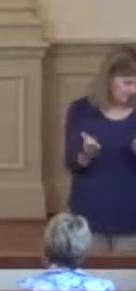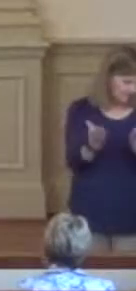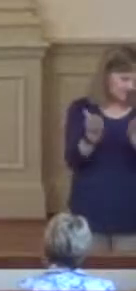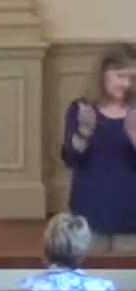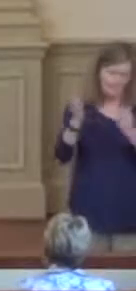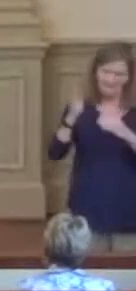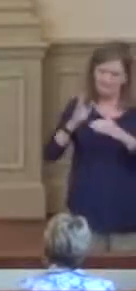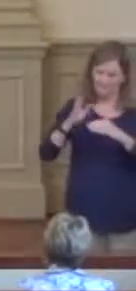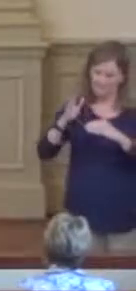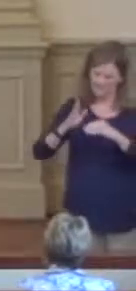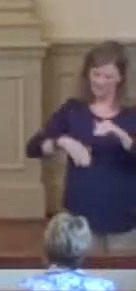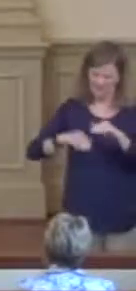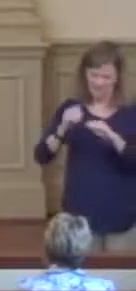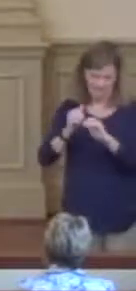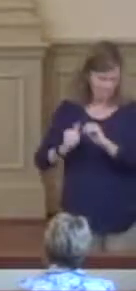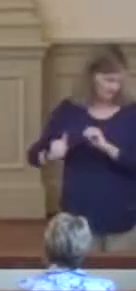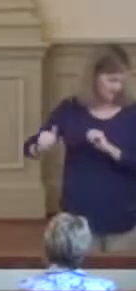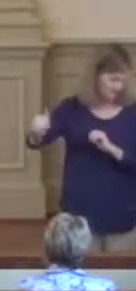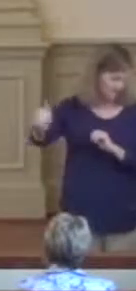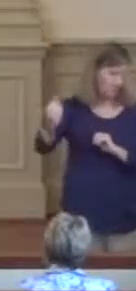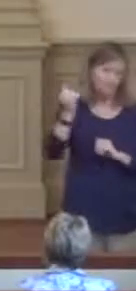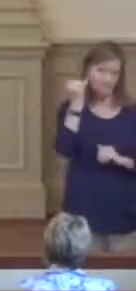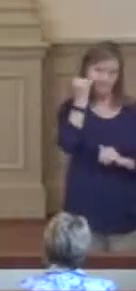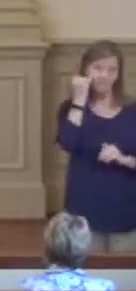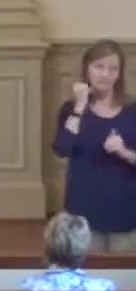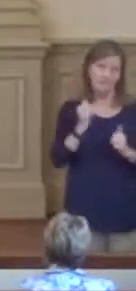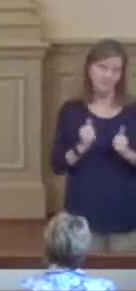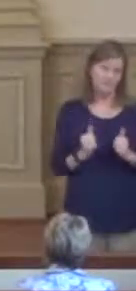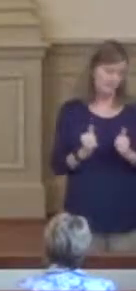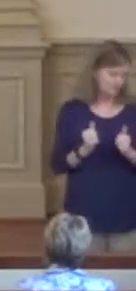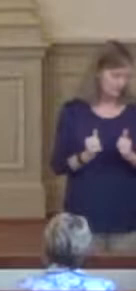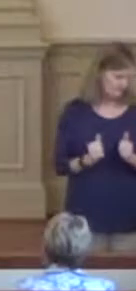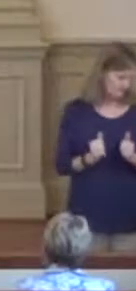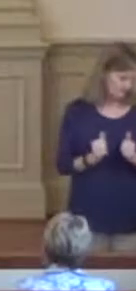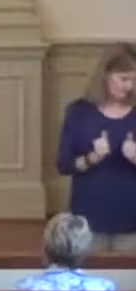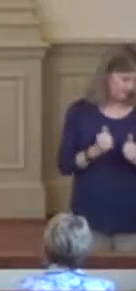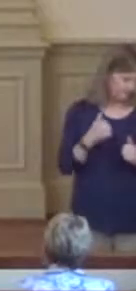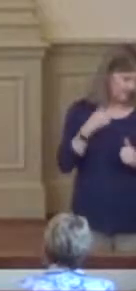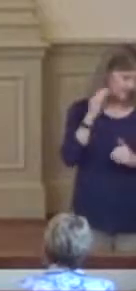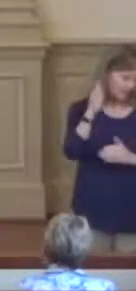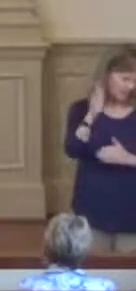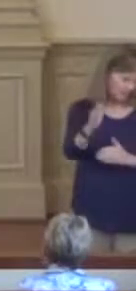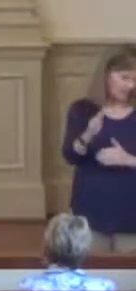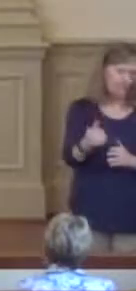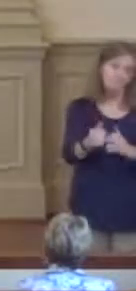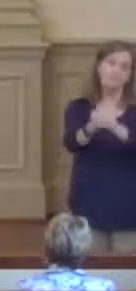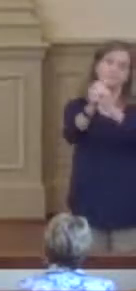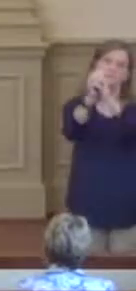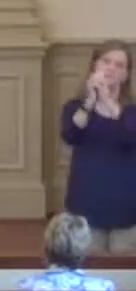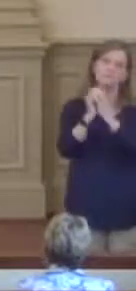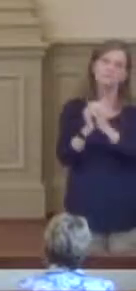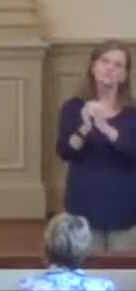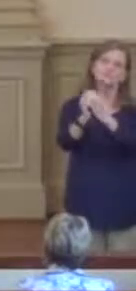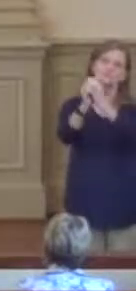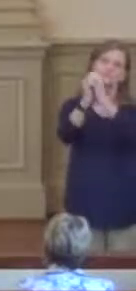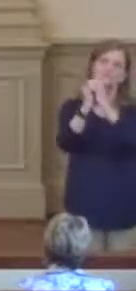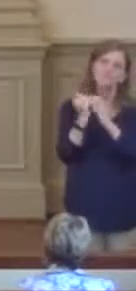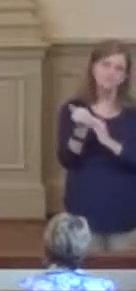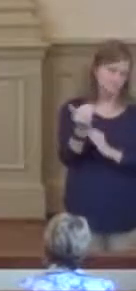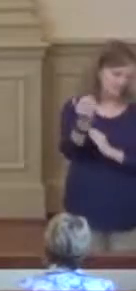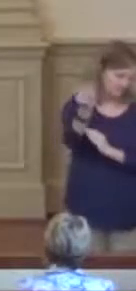than afar. If I could, I would worship